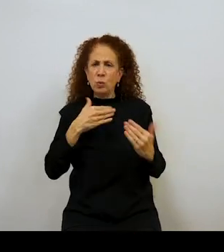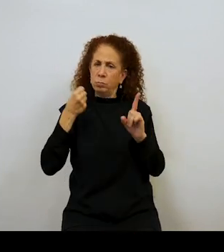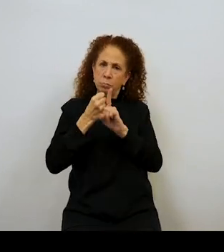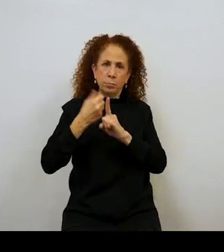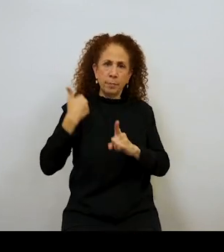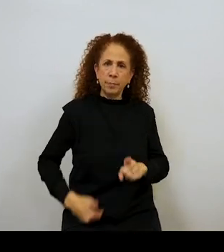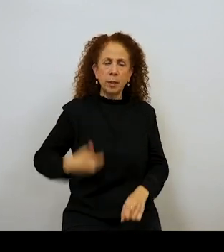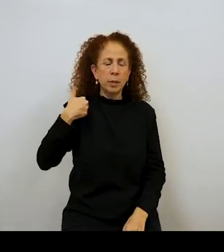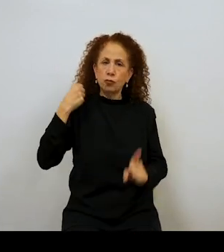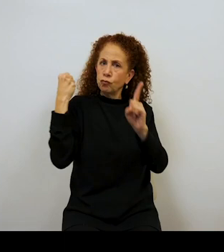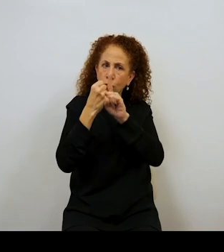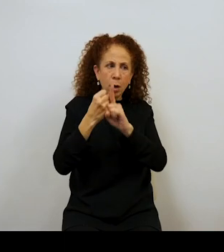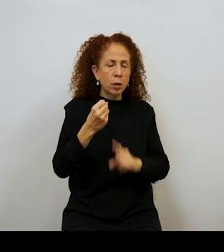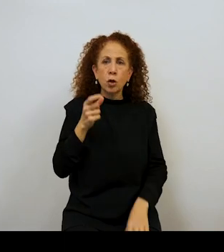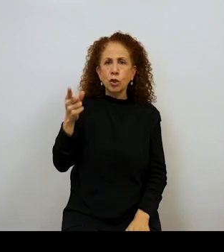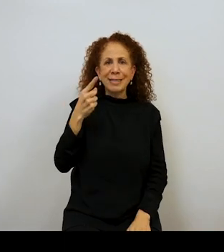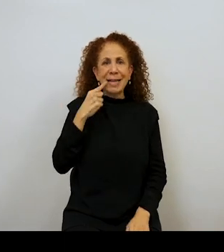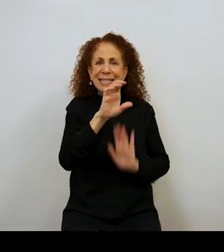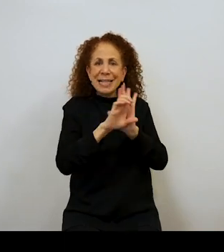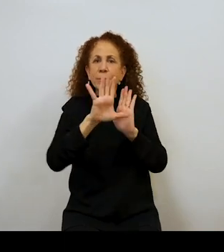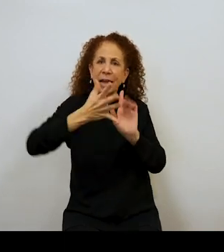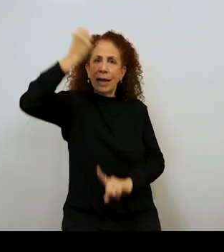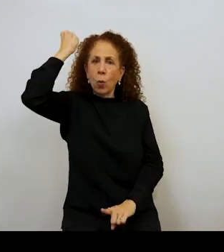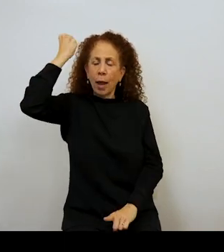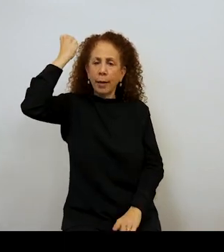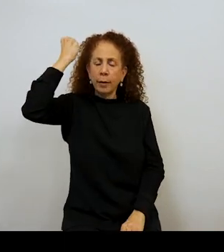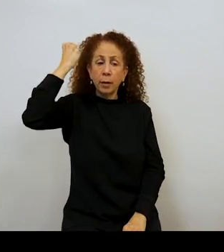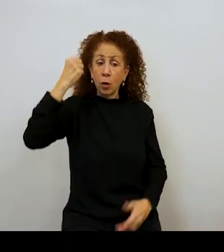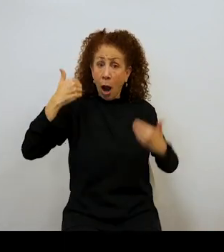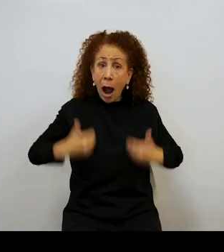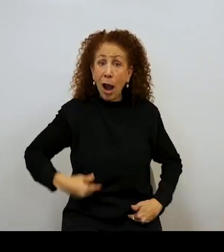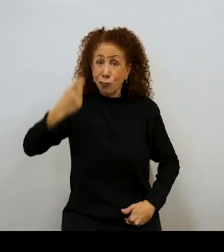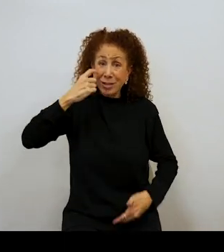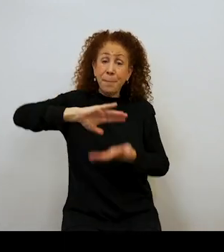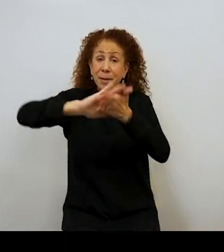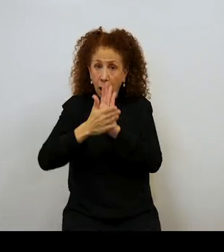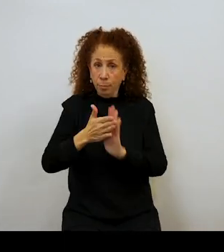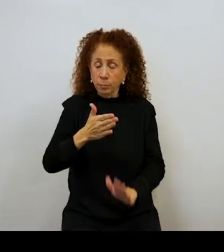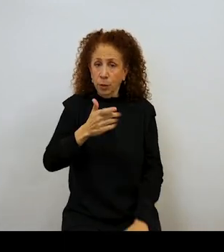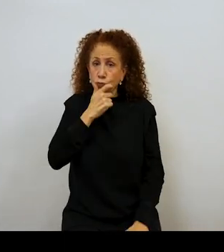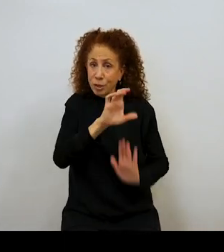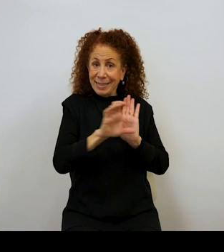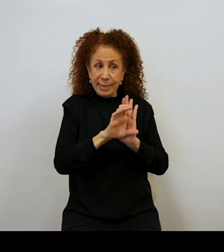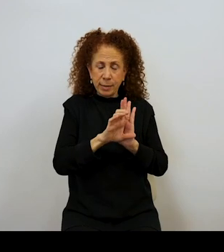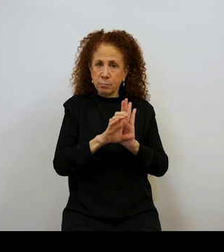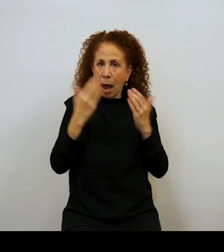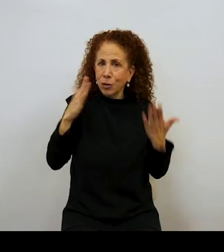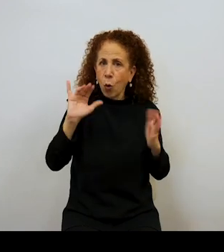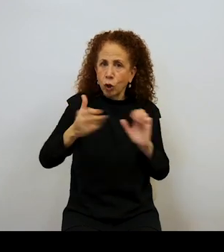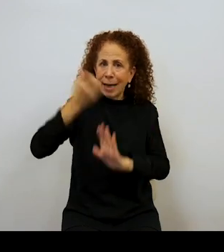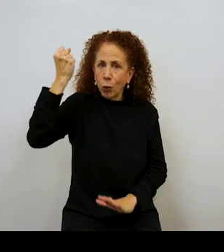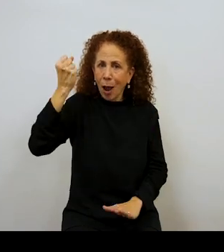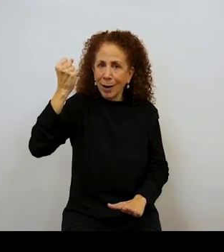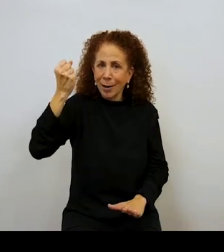that, and I'd been very struck by her saying, we will take away their citizenship, because I had very recently become a British citizen. Mm-hmm. And I didn't realize it was